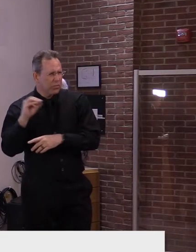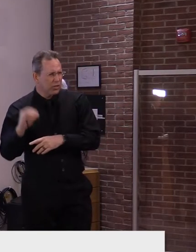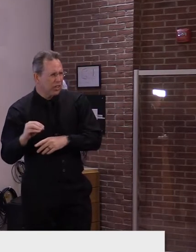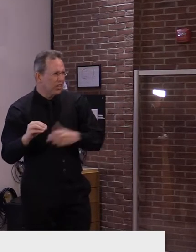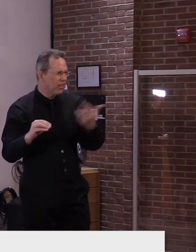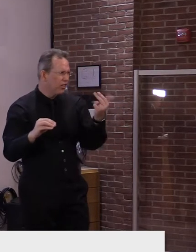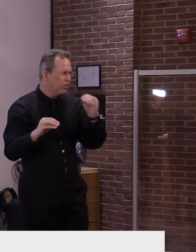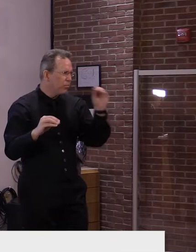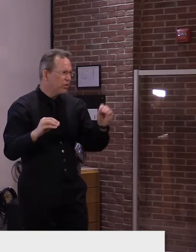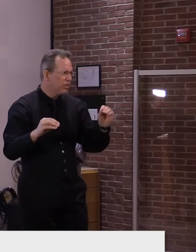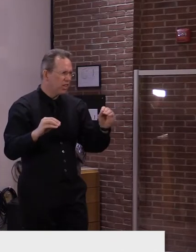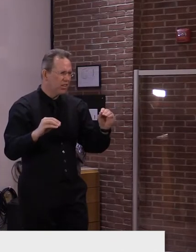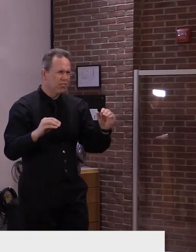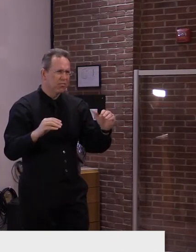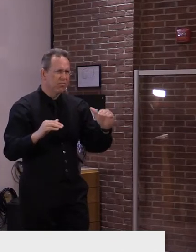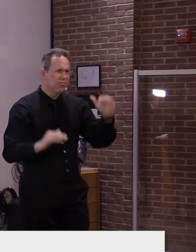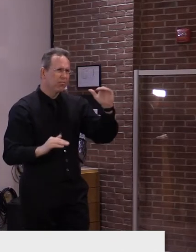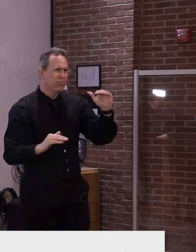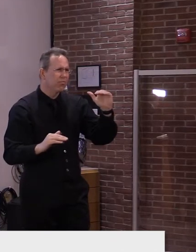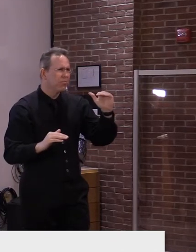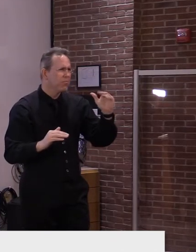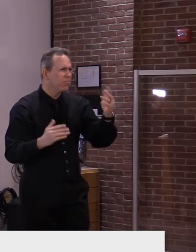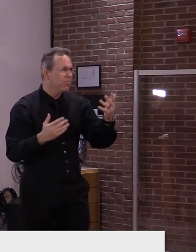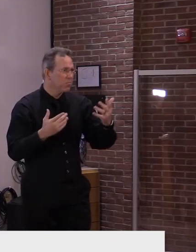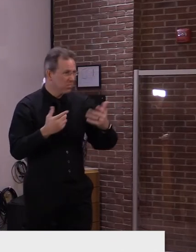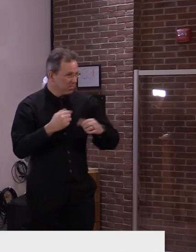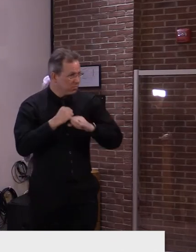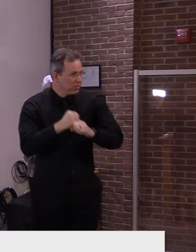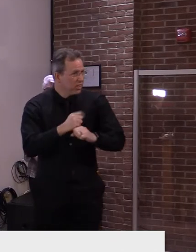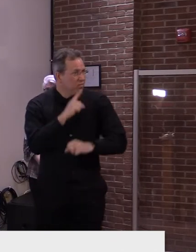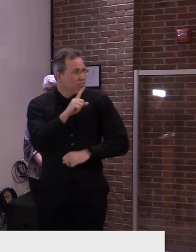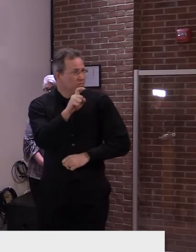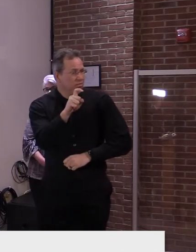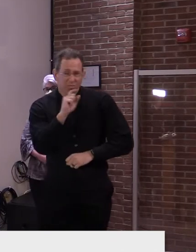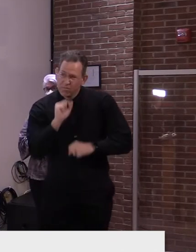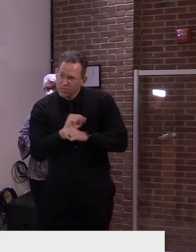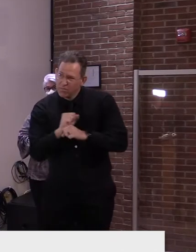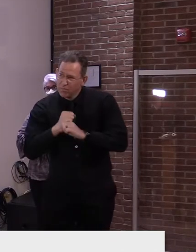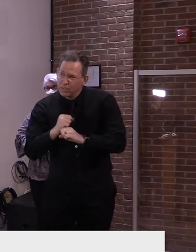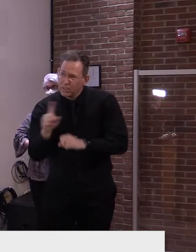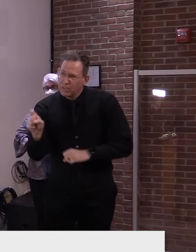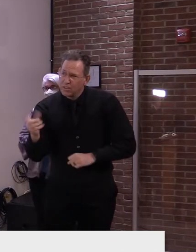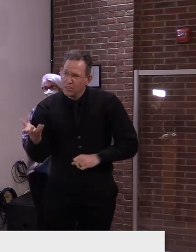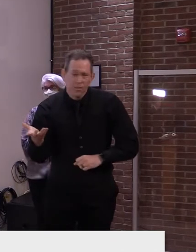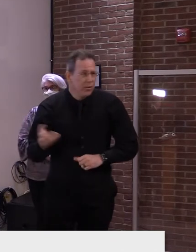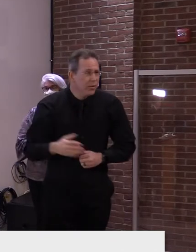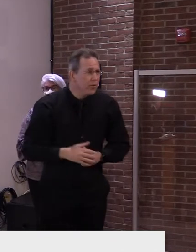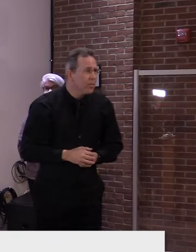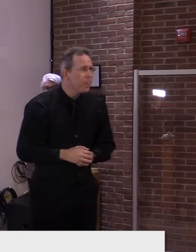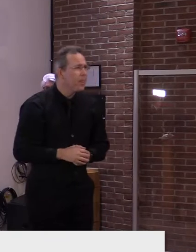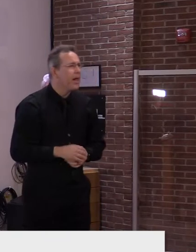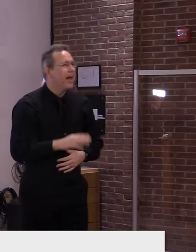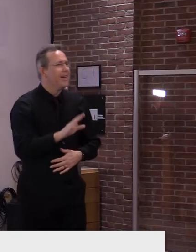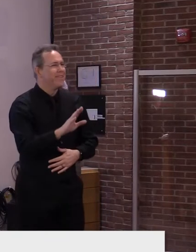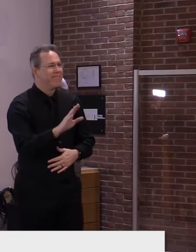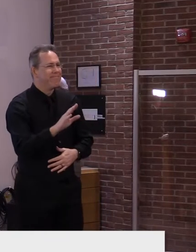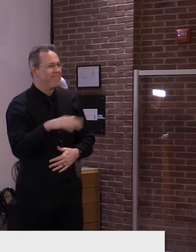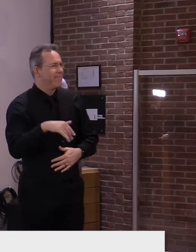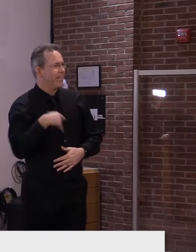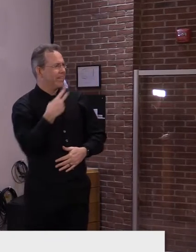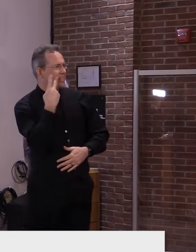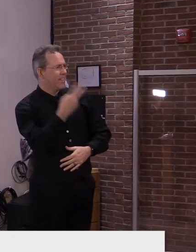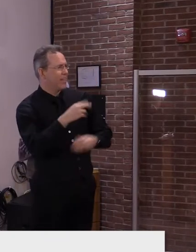is doing to protect children? I haven't seen those statistics, Mike, so I'd like to at